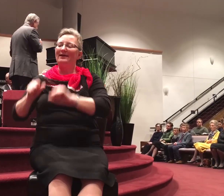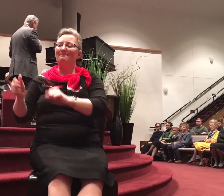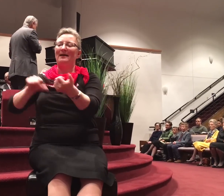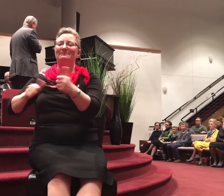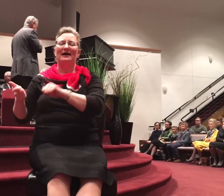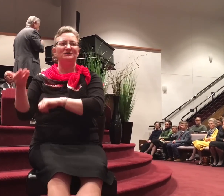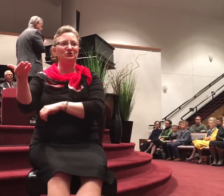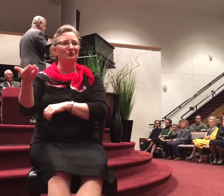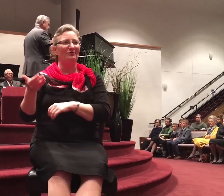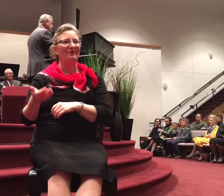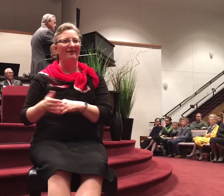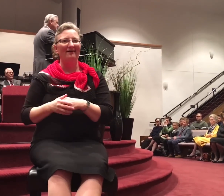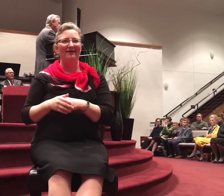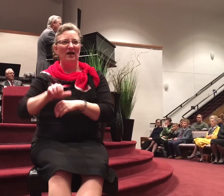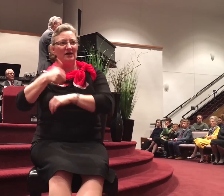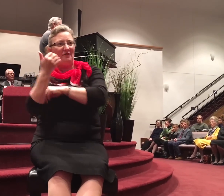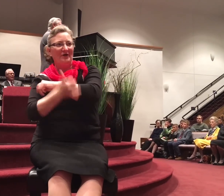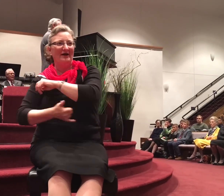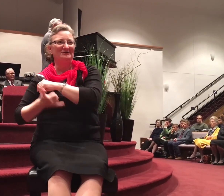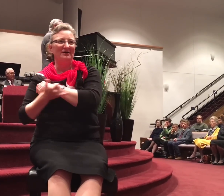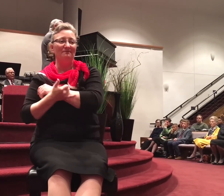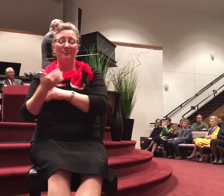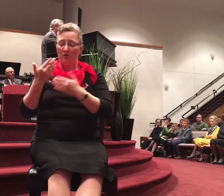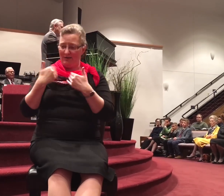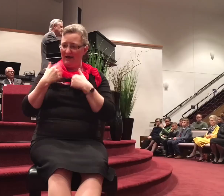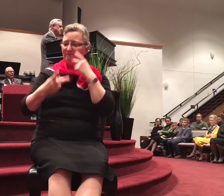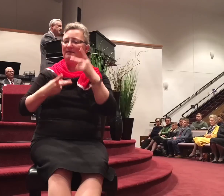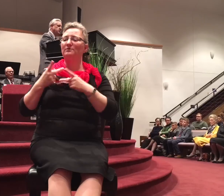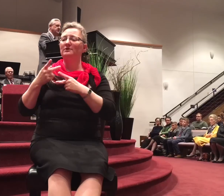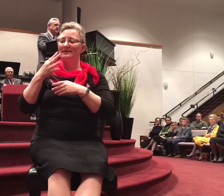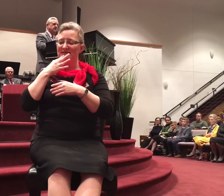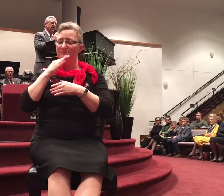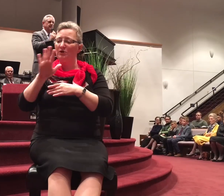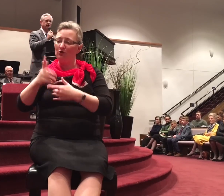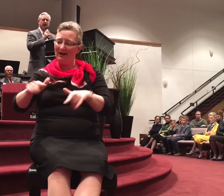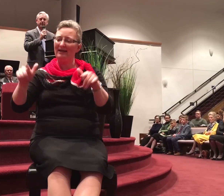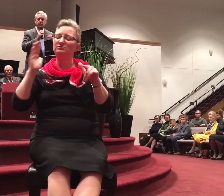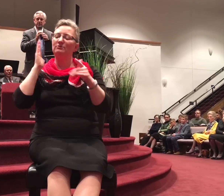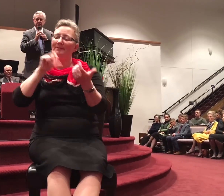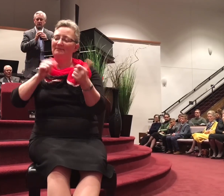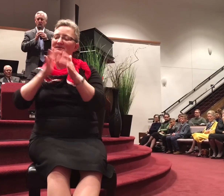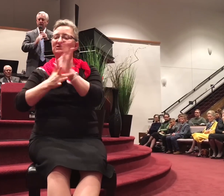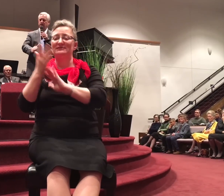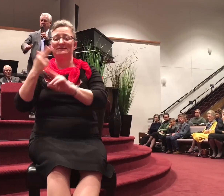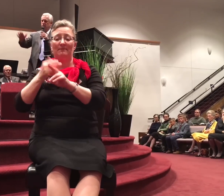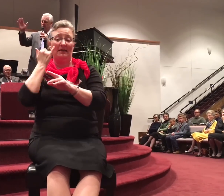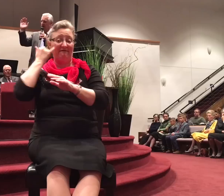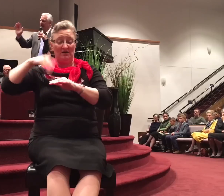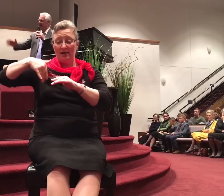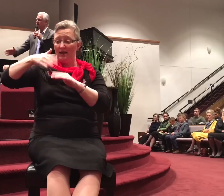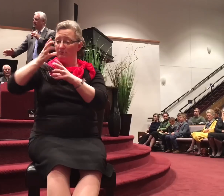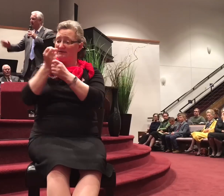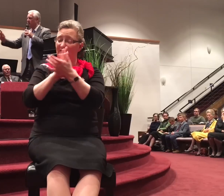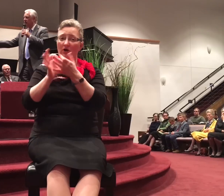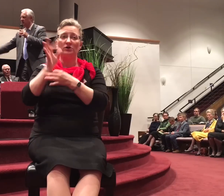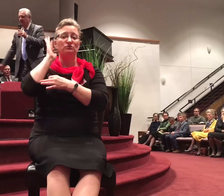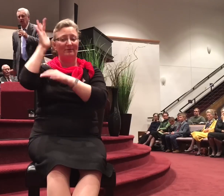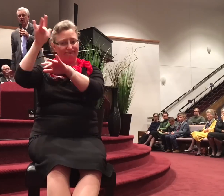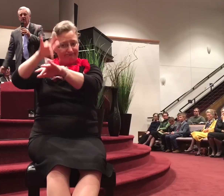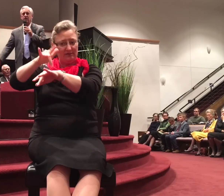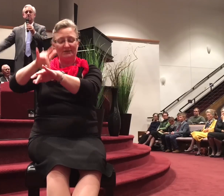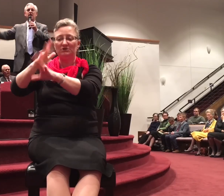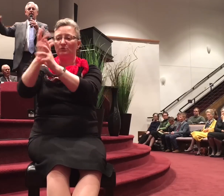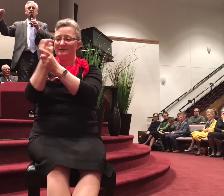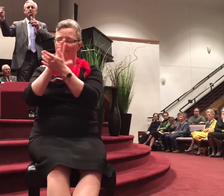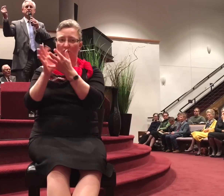our churches. We have people that speak their language. We will baptize them in Jesus' name. If they haven't received the Holy Ghost, we will lay hands on them to receive